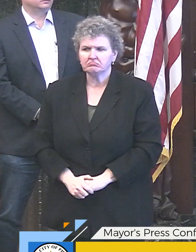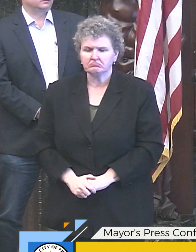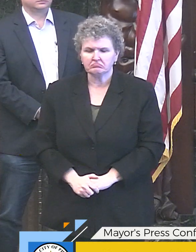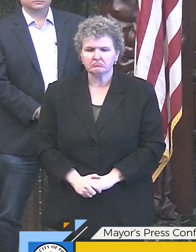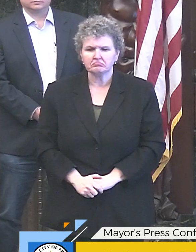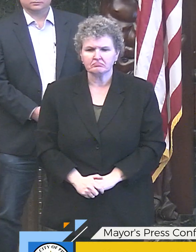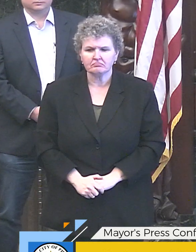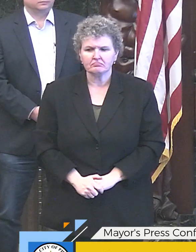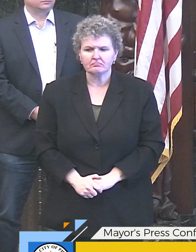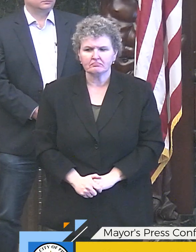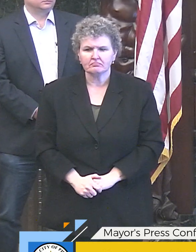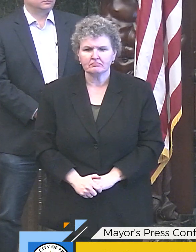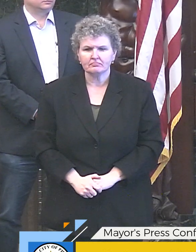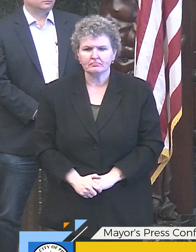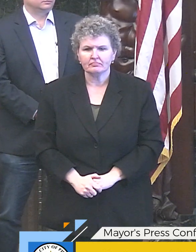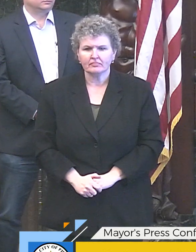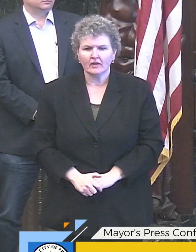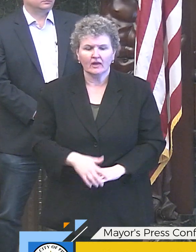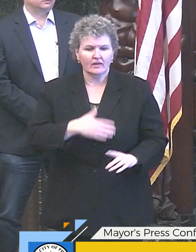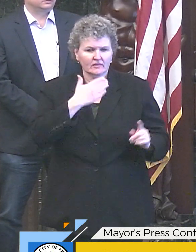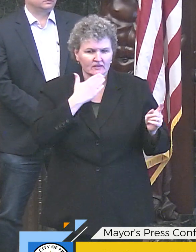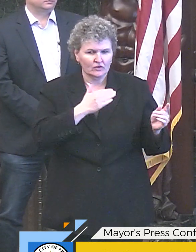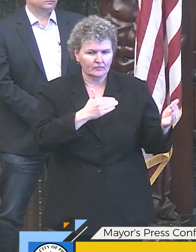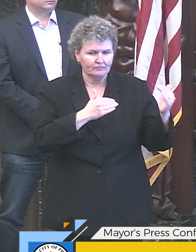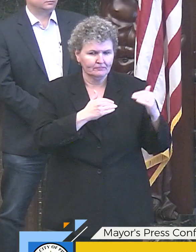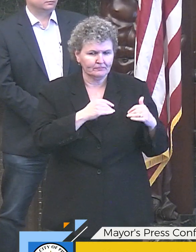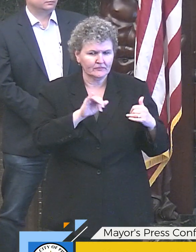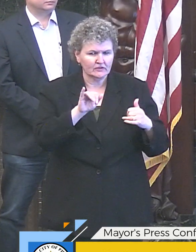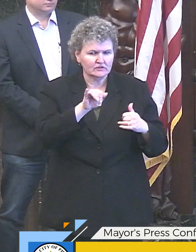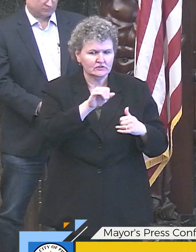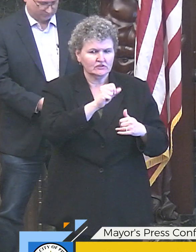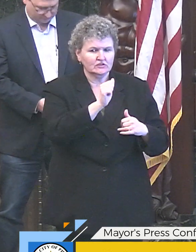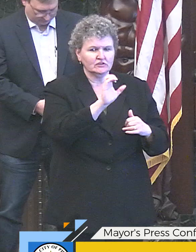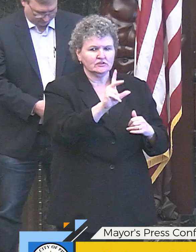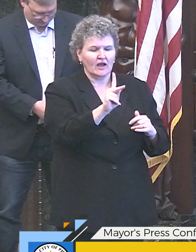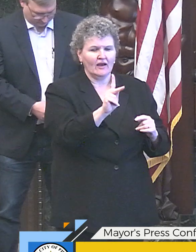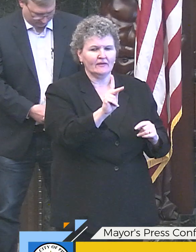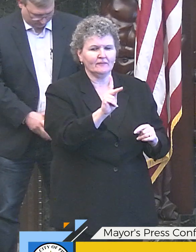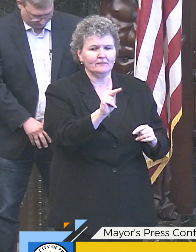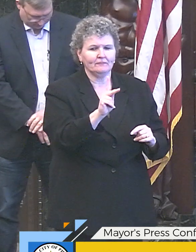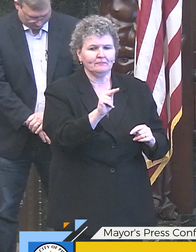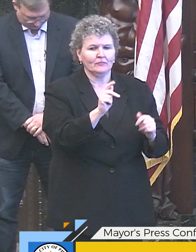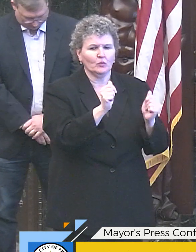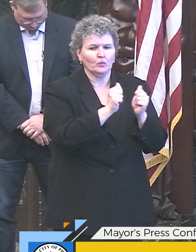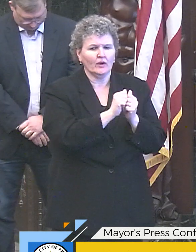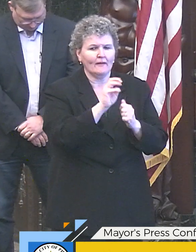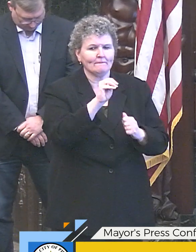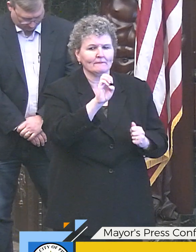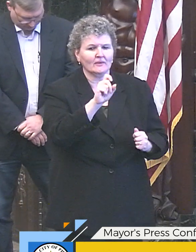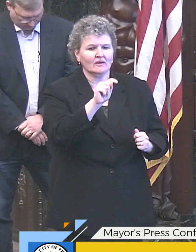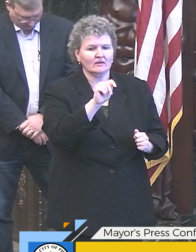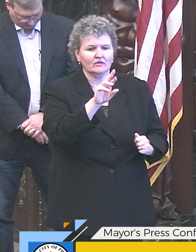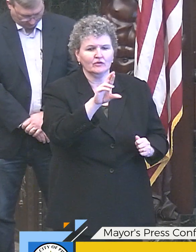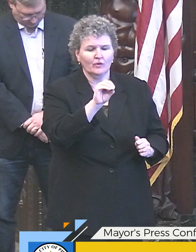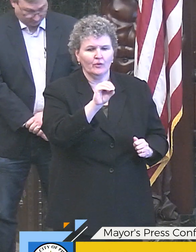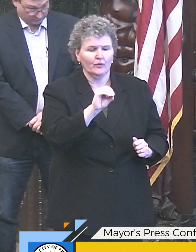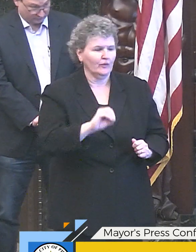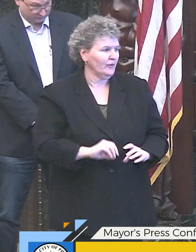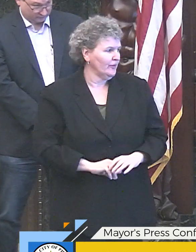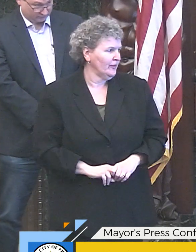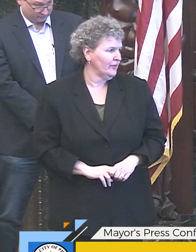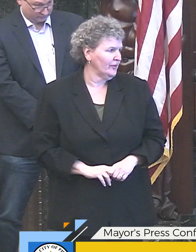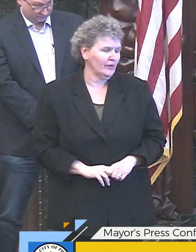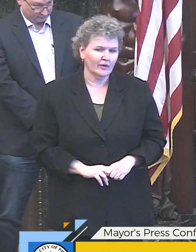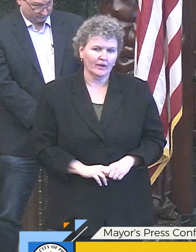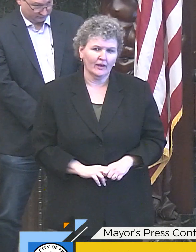Okay, thanks, Claudia. Now we have Jack Tomsic with Metro. You are now unmuted. Yes, this is for